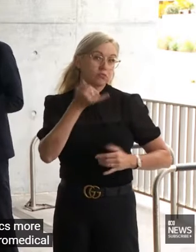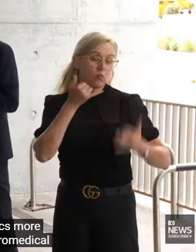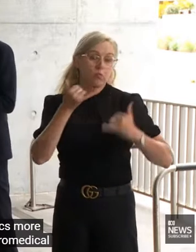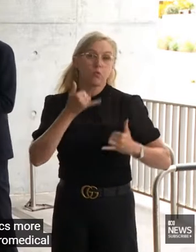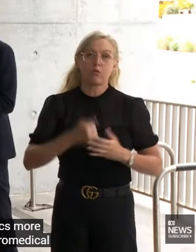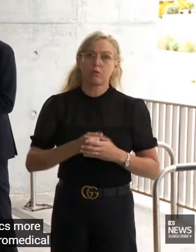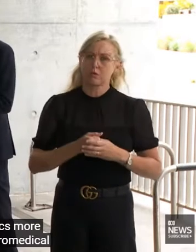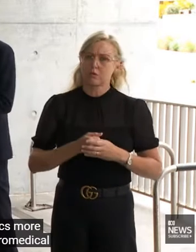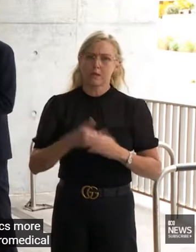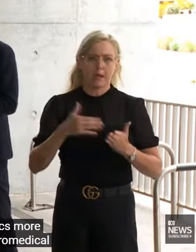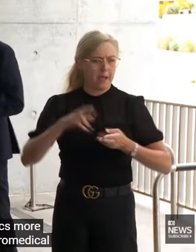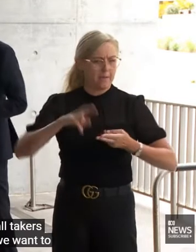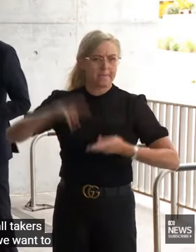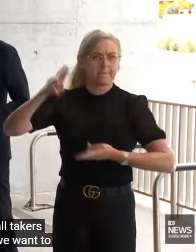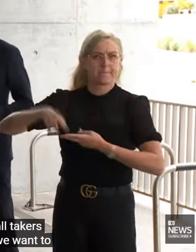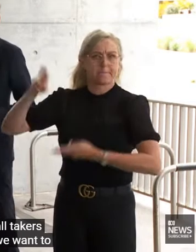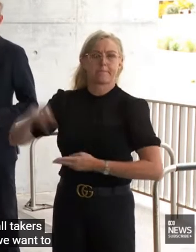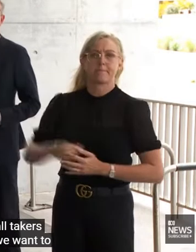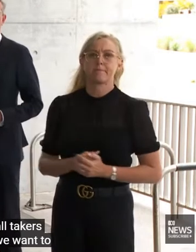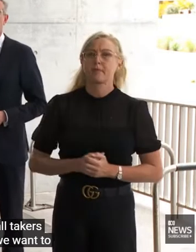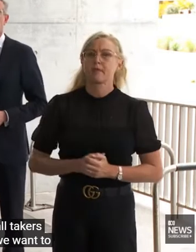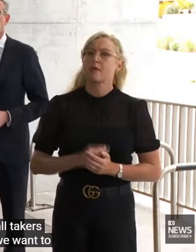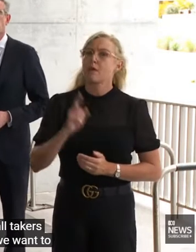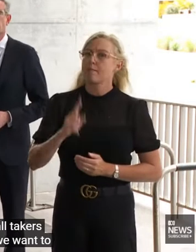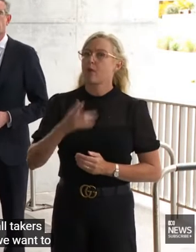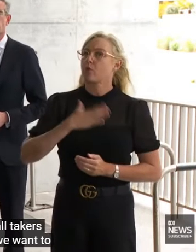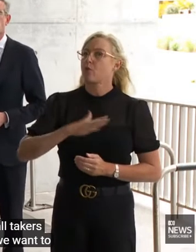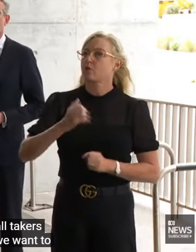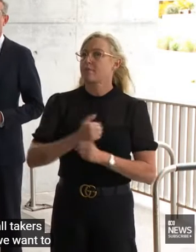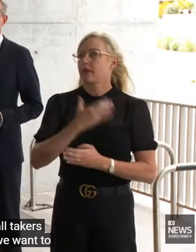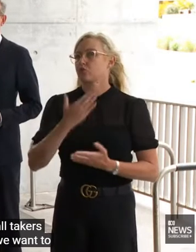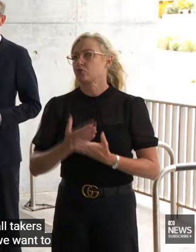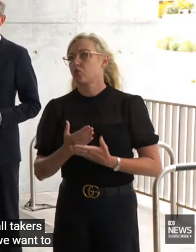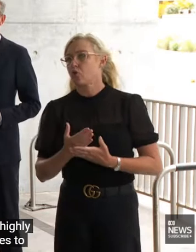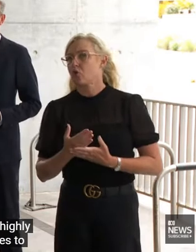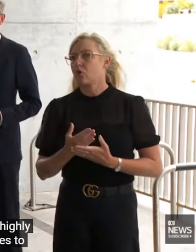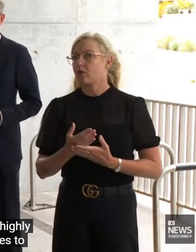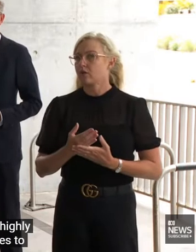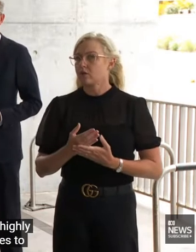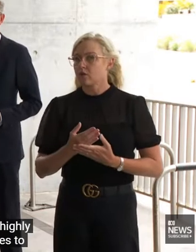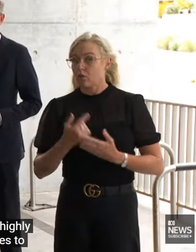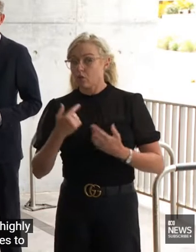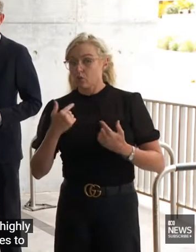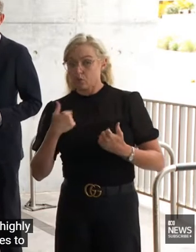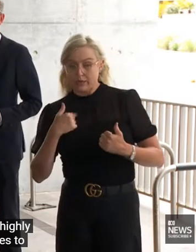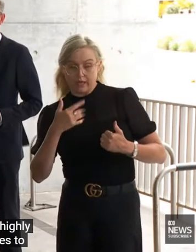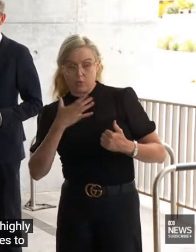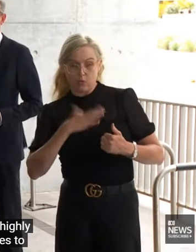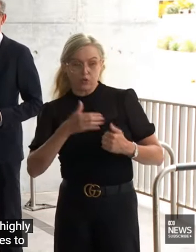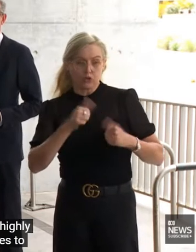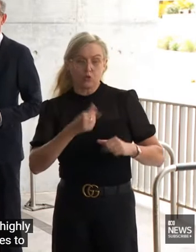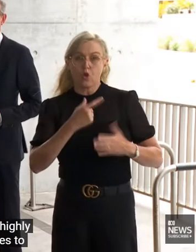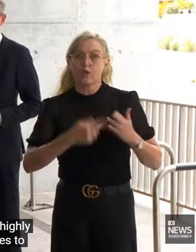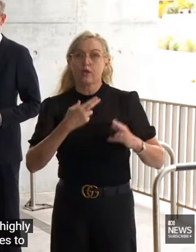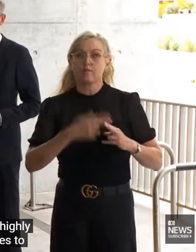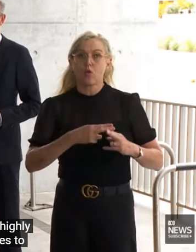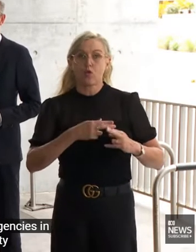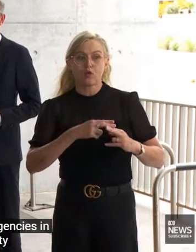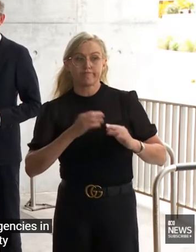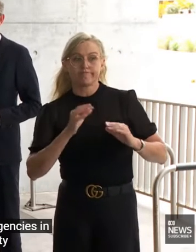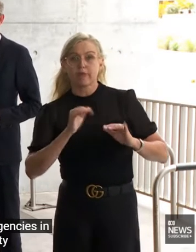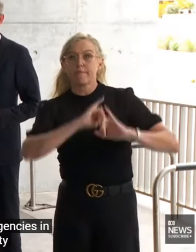before. But we want to be targeting those highly valuable resources to life-threatening emergencies in the